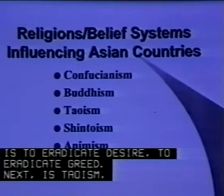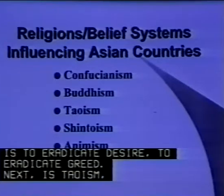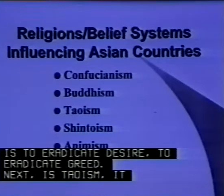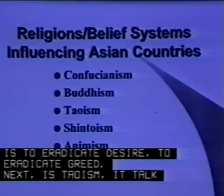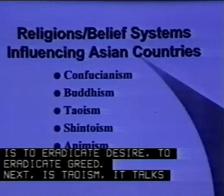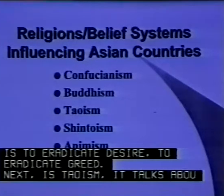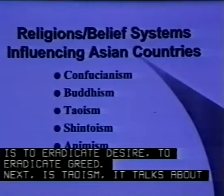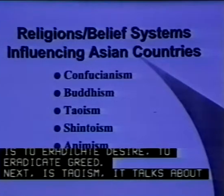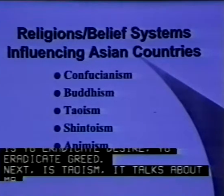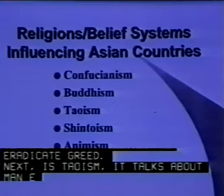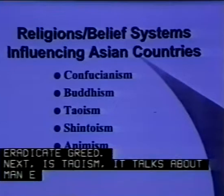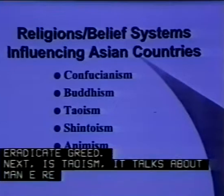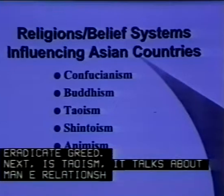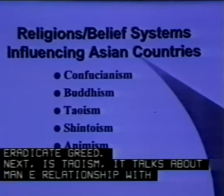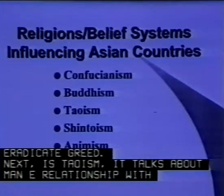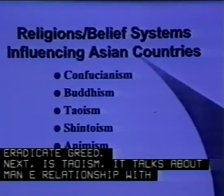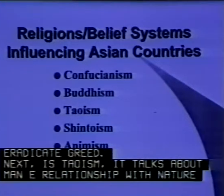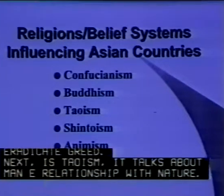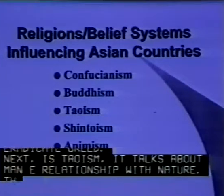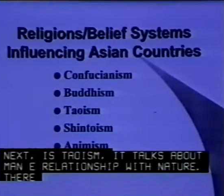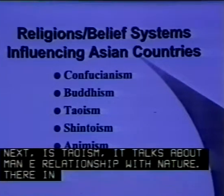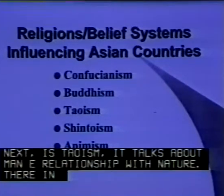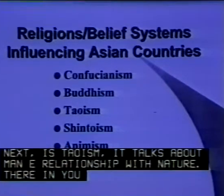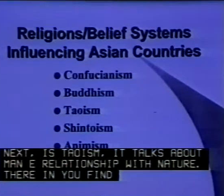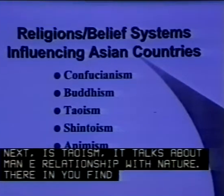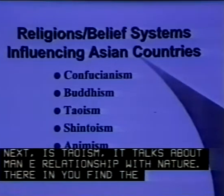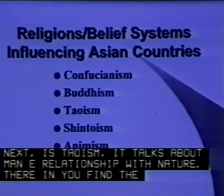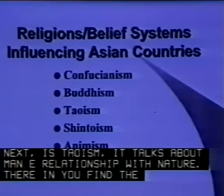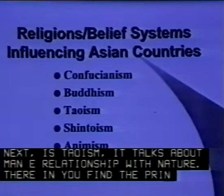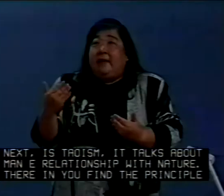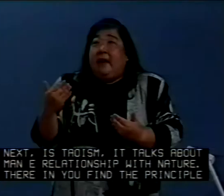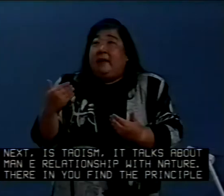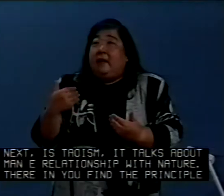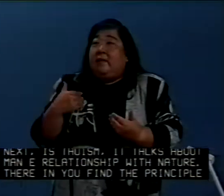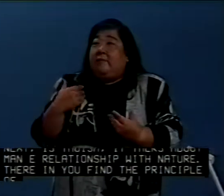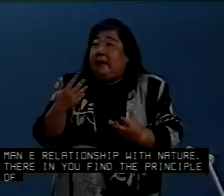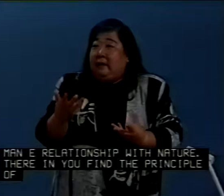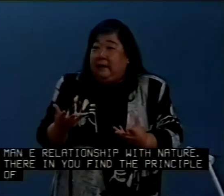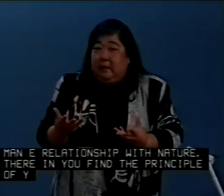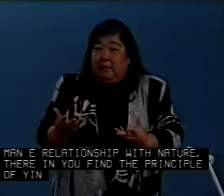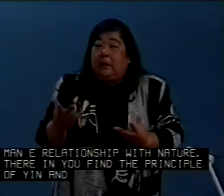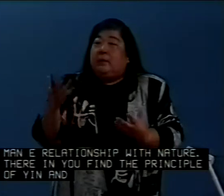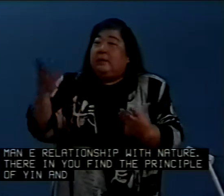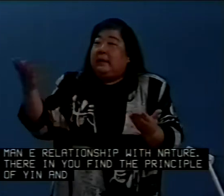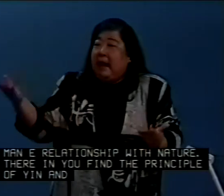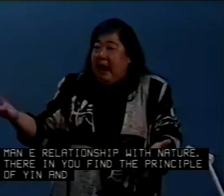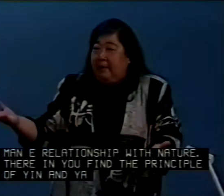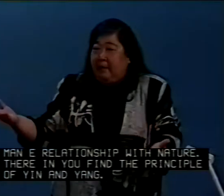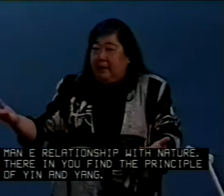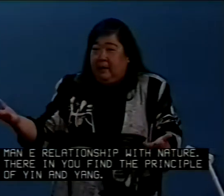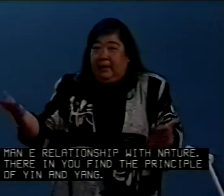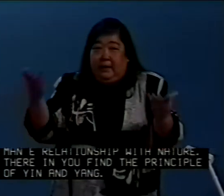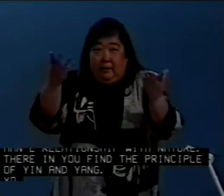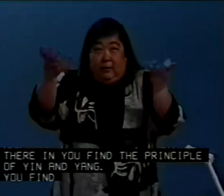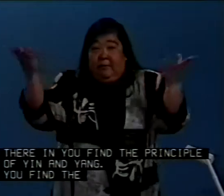Therein you find the principle of yin and yang. You find the idea of fatalism, that it was meant to happen, that there is a